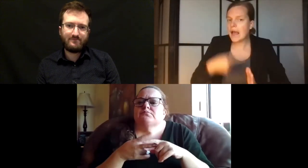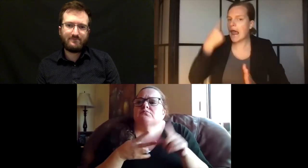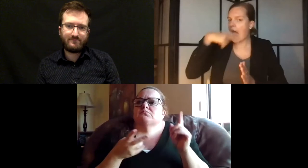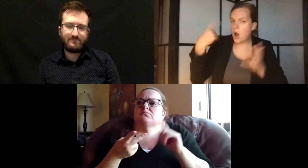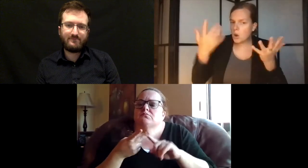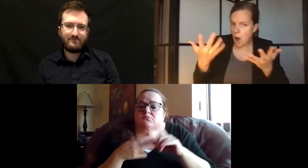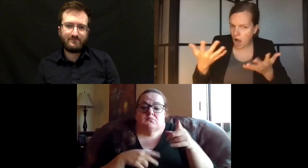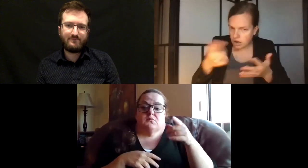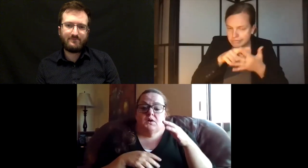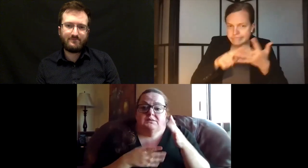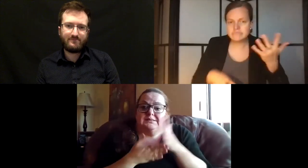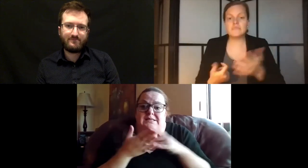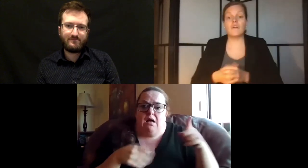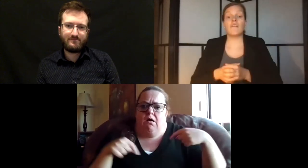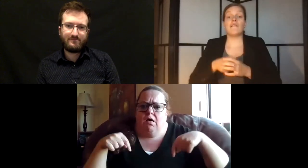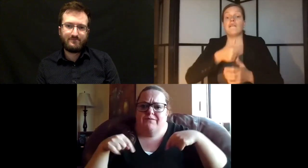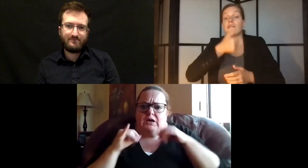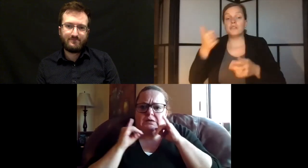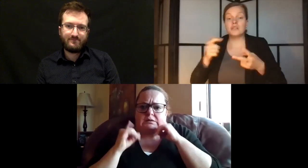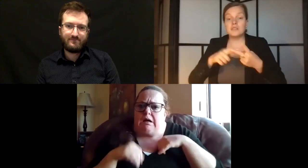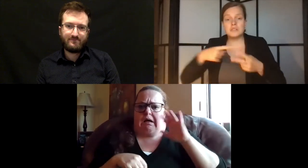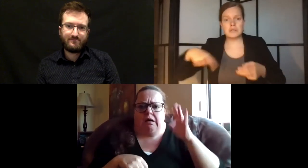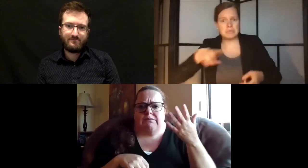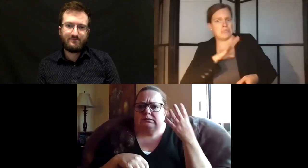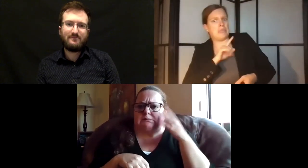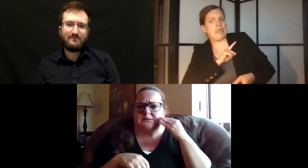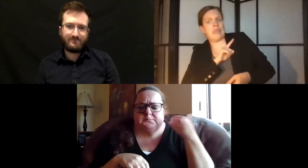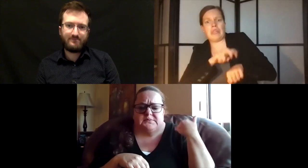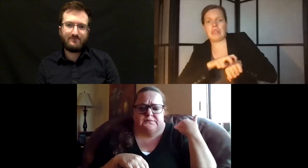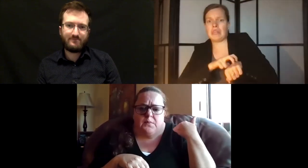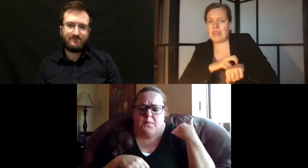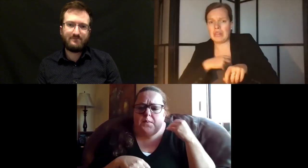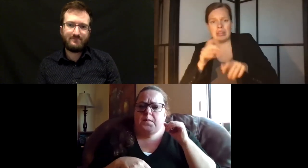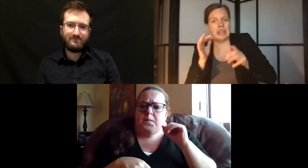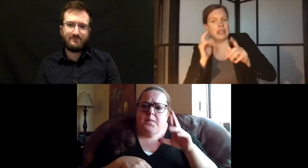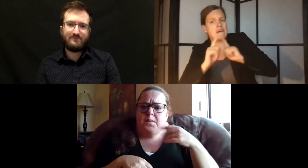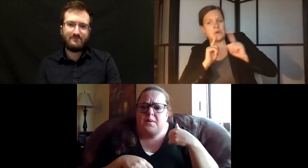letter, what cover letters look like. Also, mock